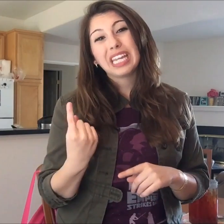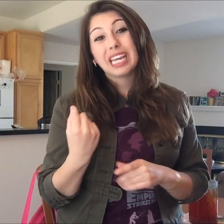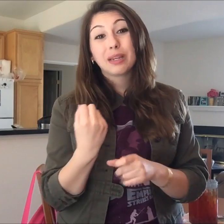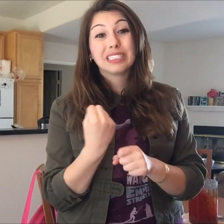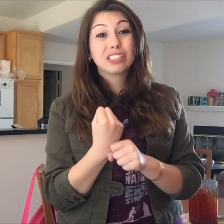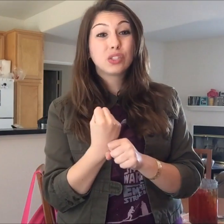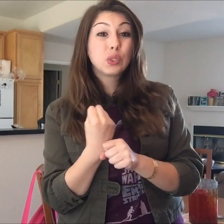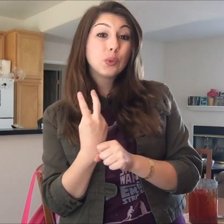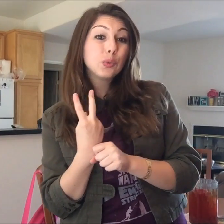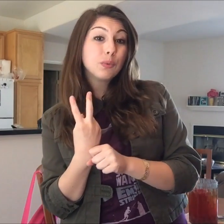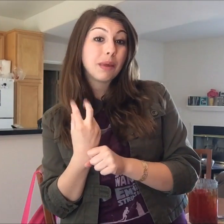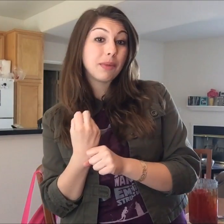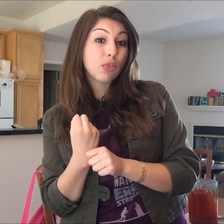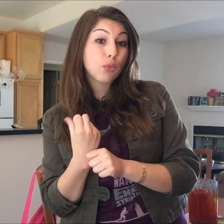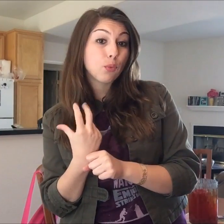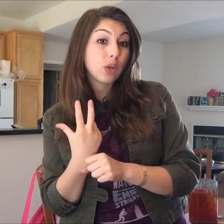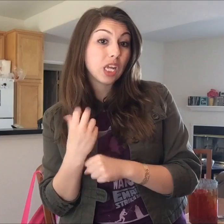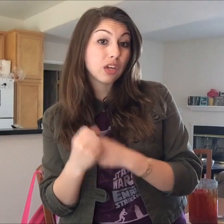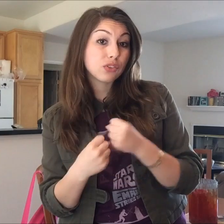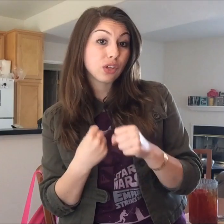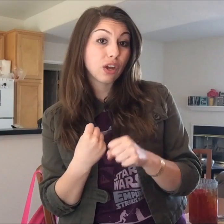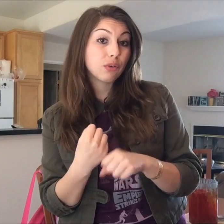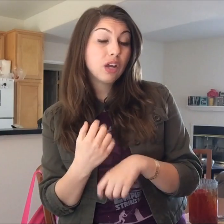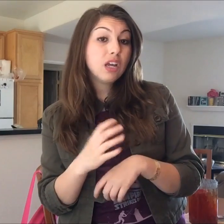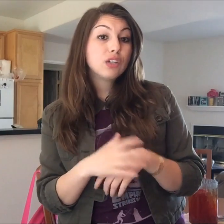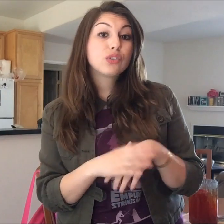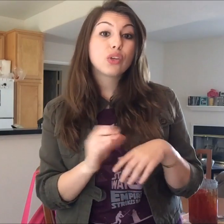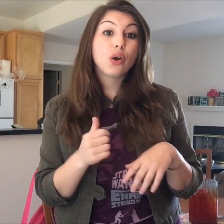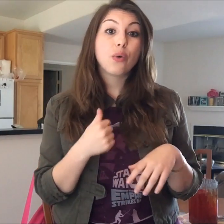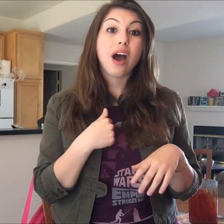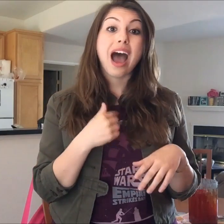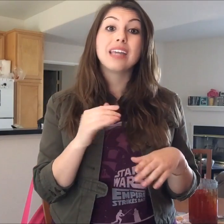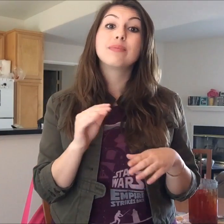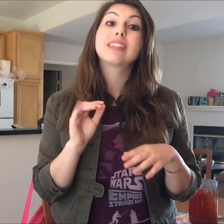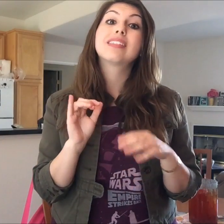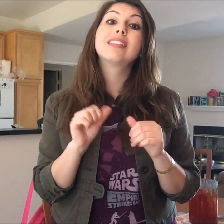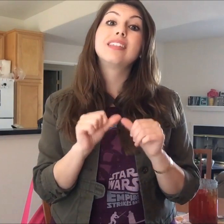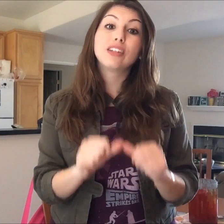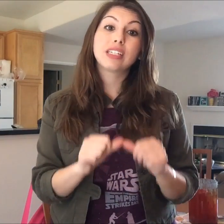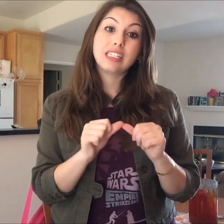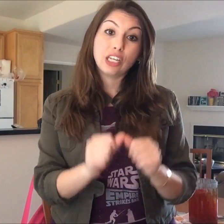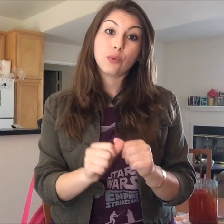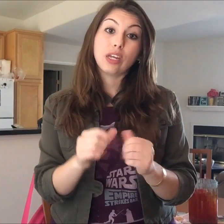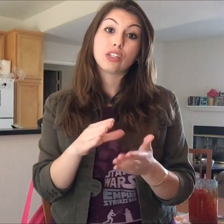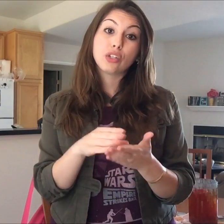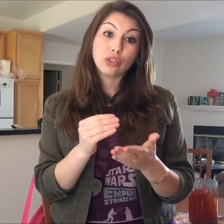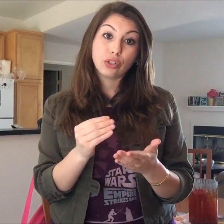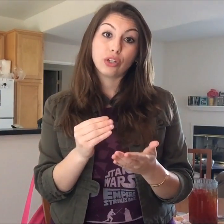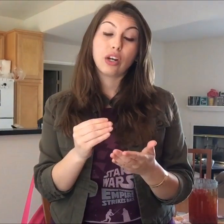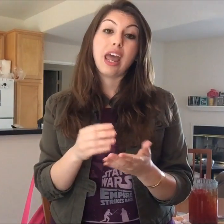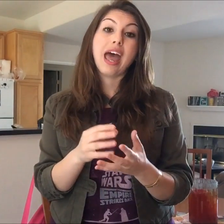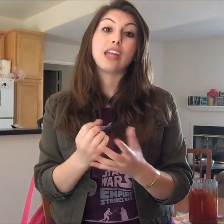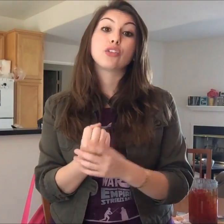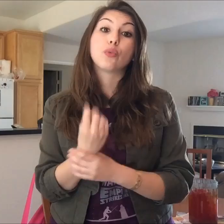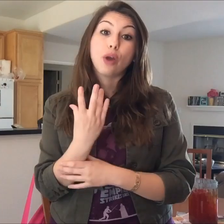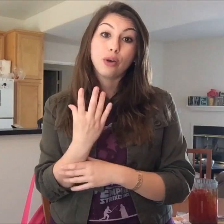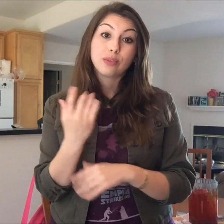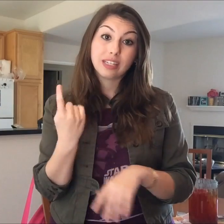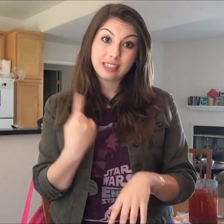only 2, maybe 3 years ago. So I am still continuing to learn and grow to this